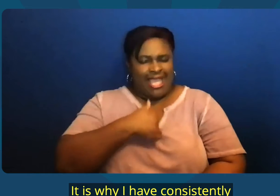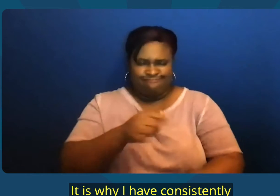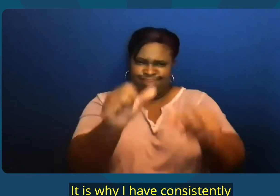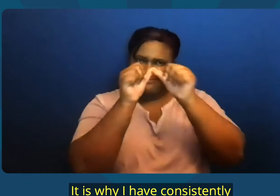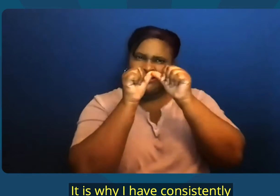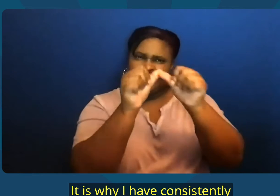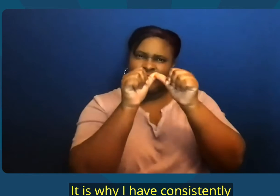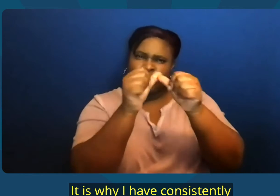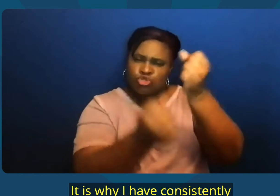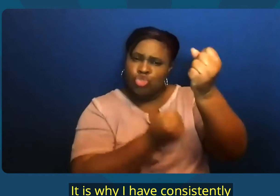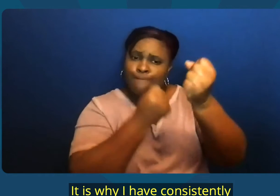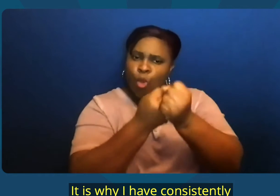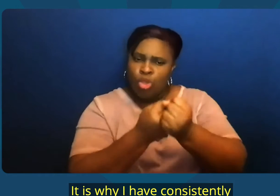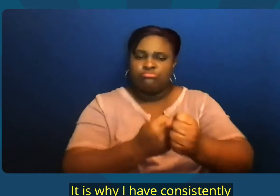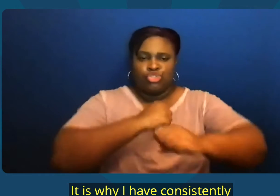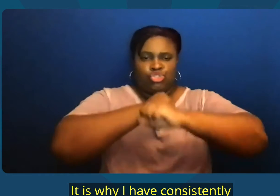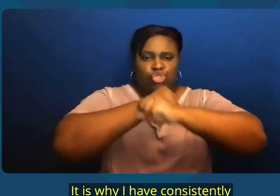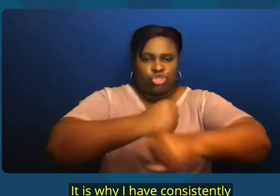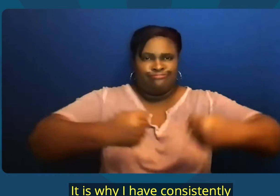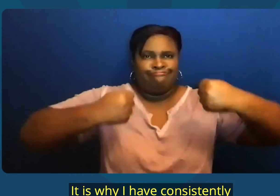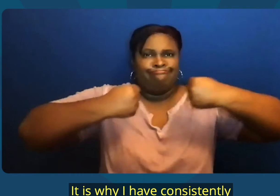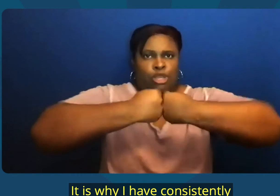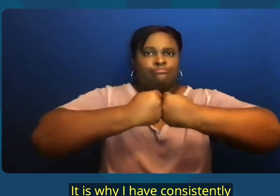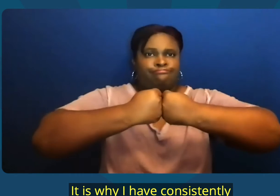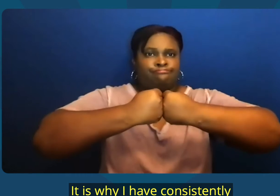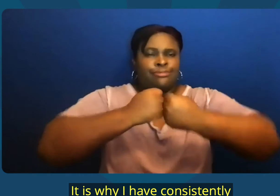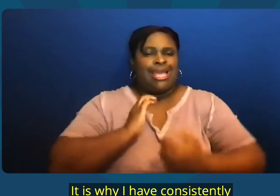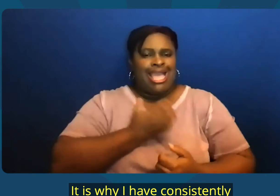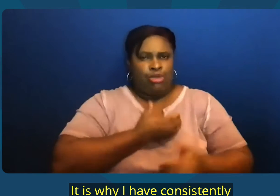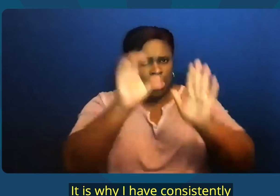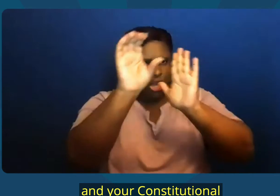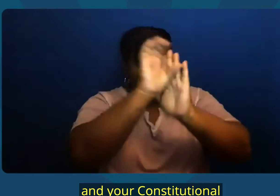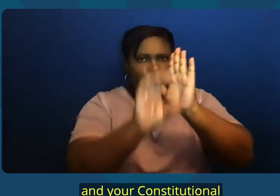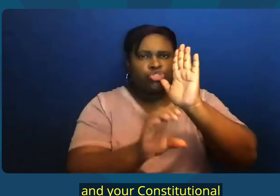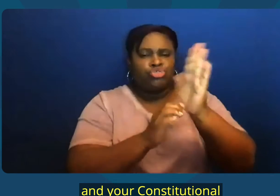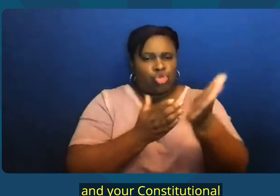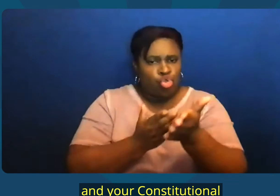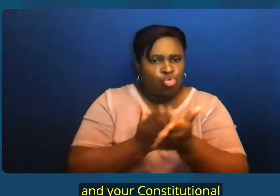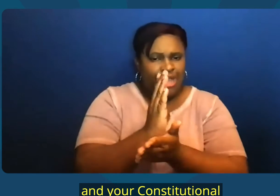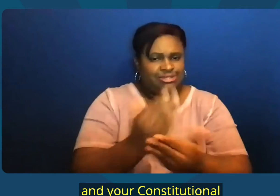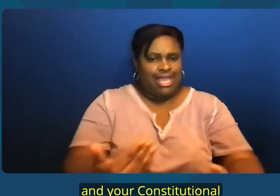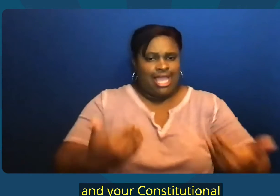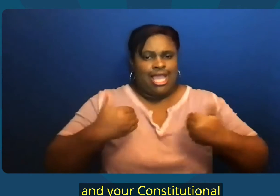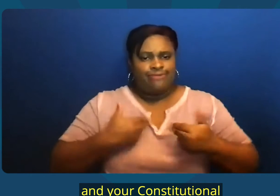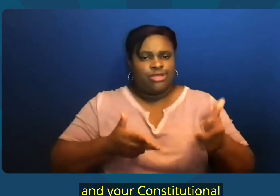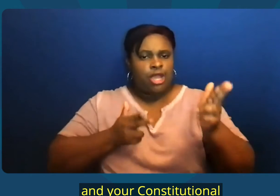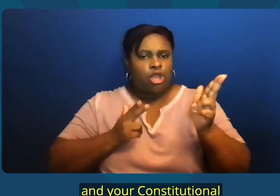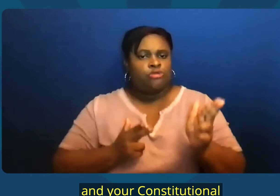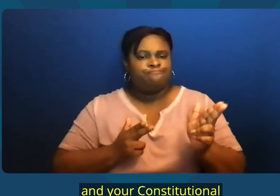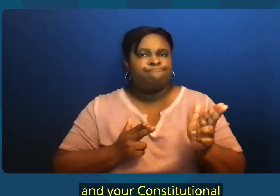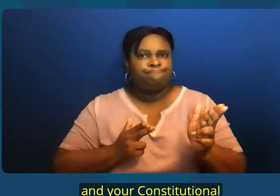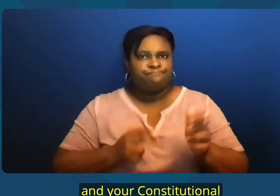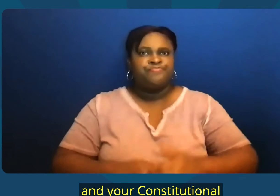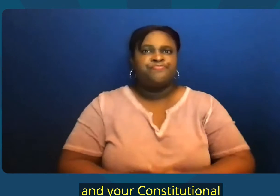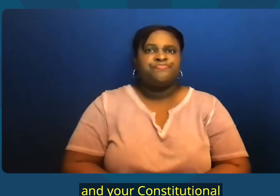It is why I have consistently supported border security and your constitutional right to bear